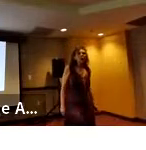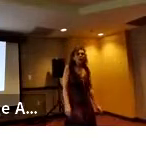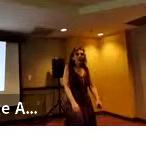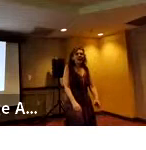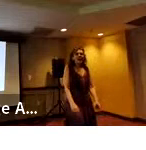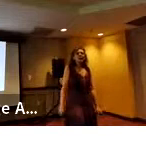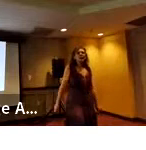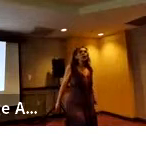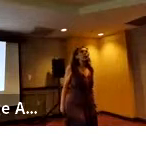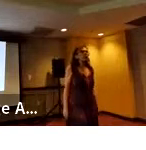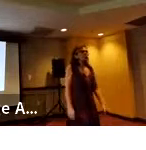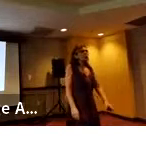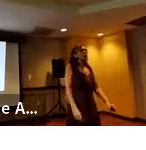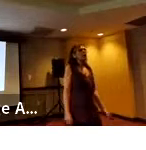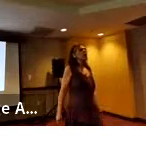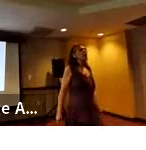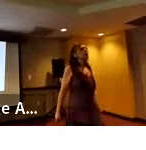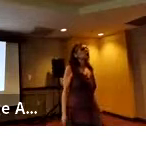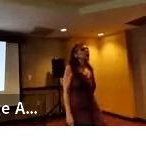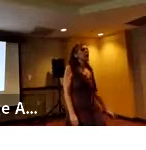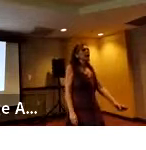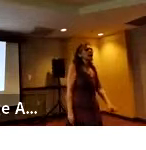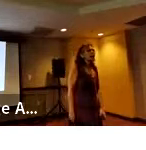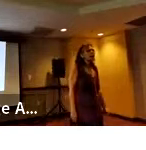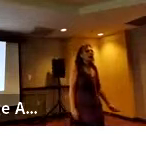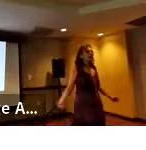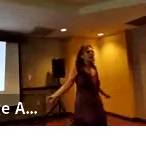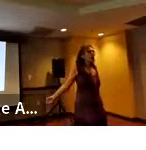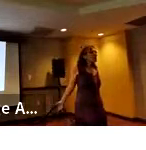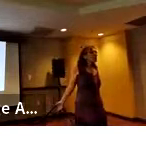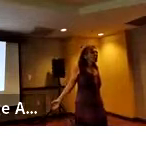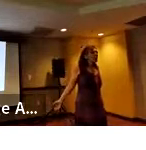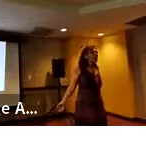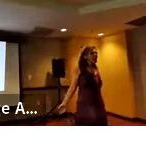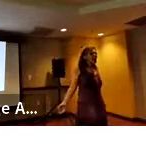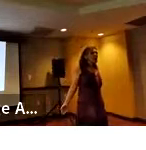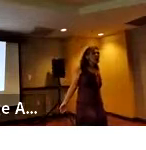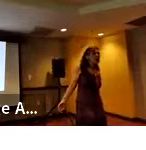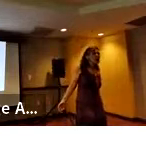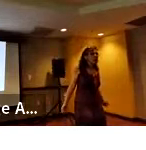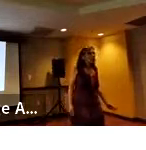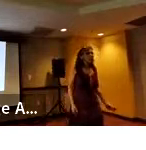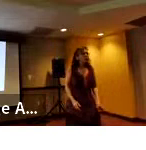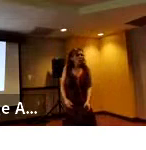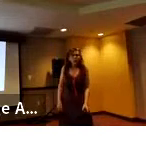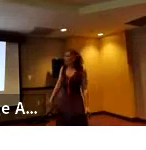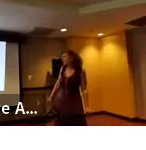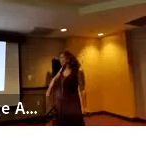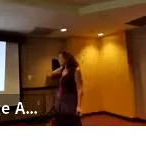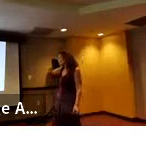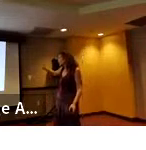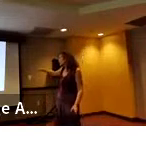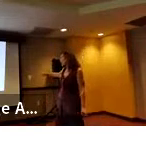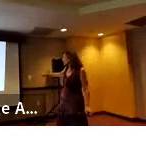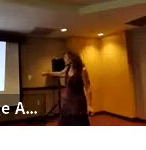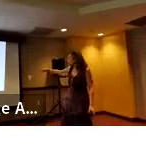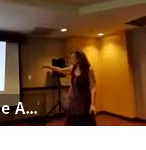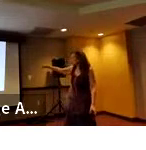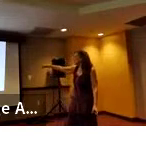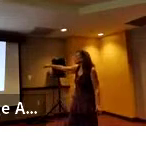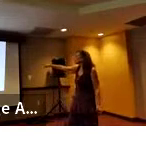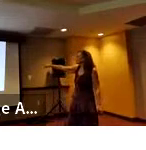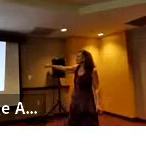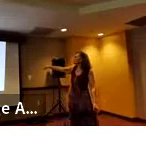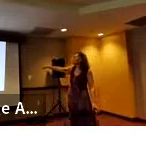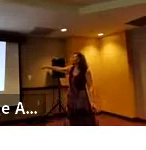you're downloading? An executable to your local machine. Is that the web? Hell no, that's programming. We've already got it.